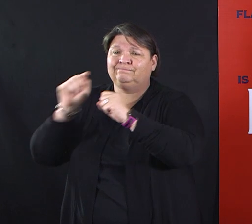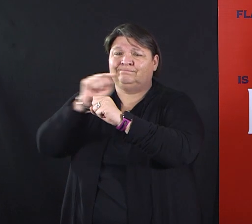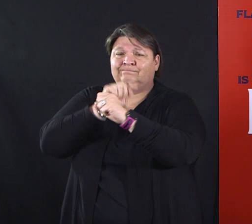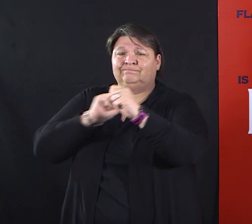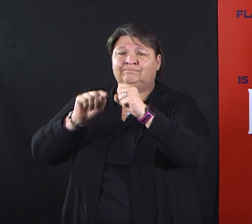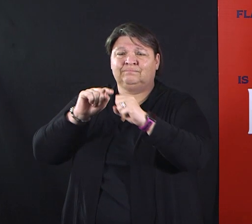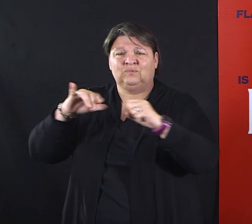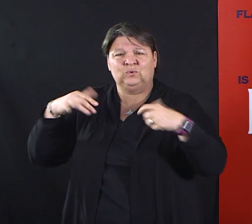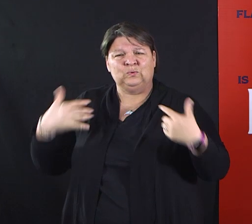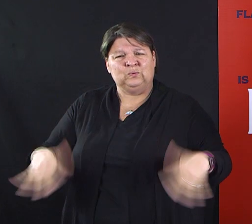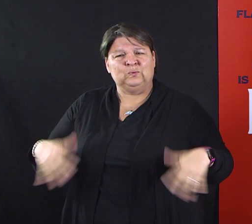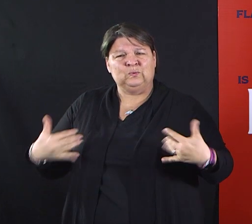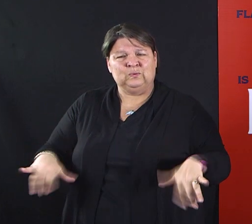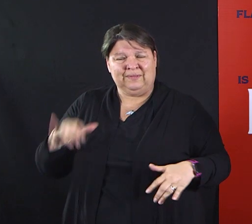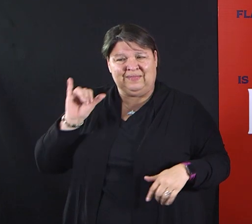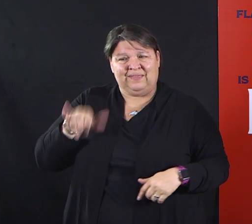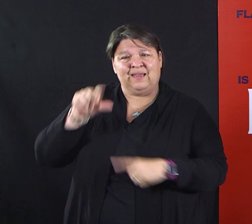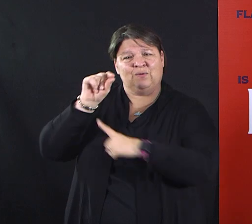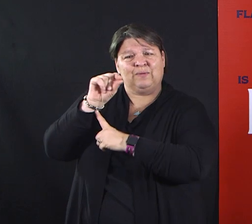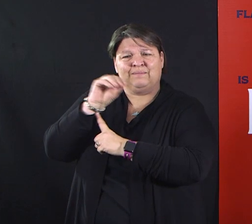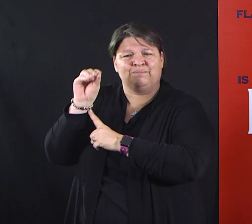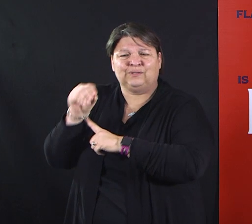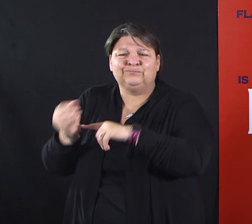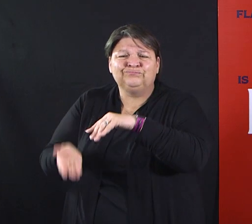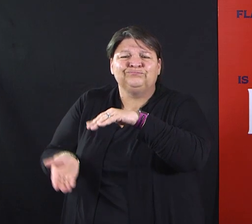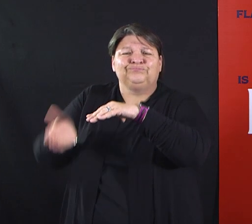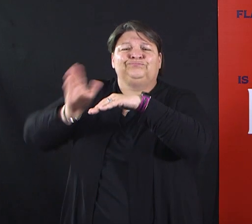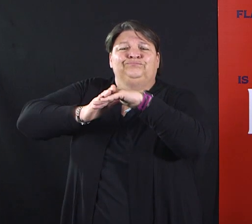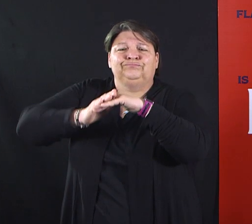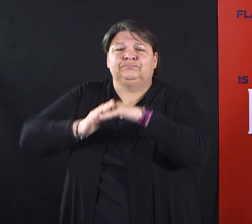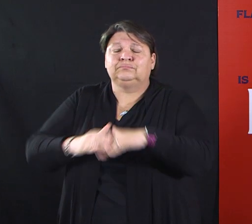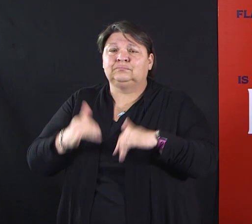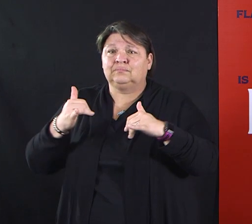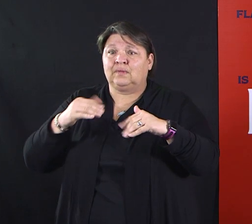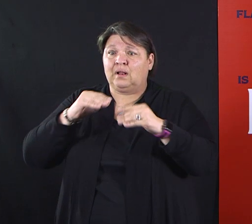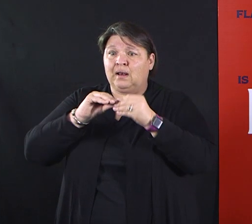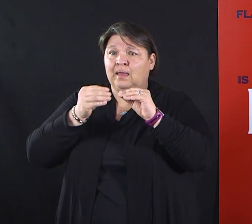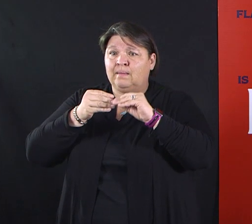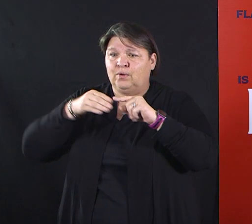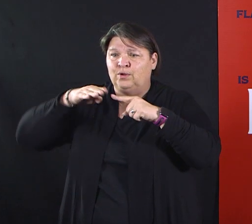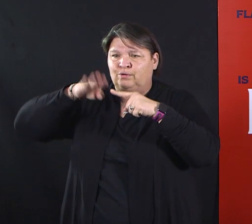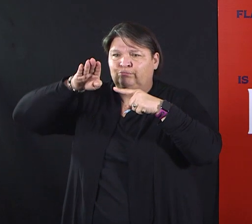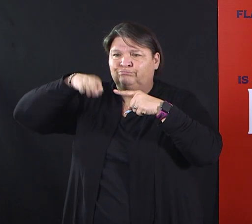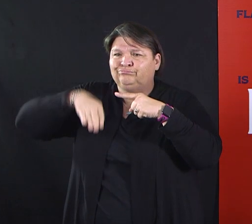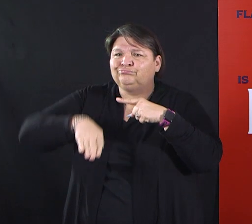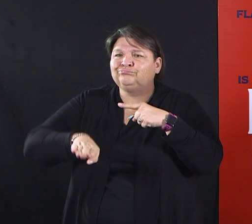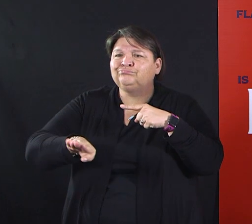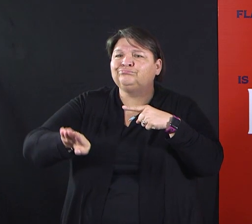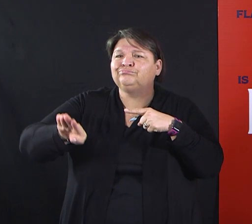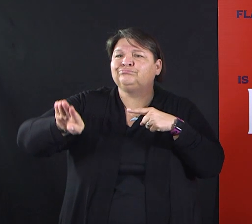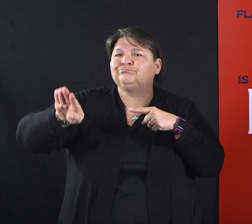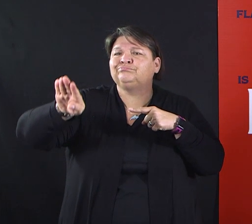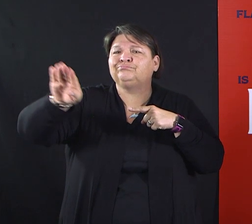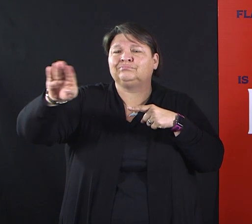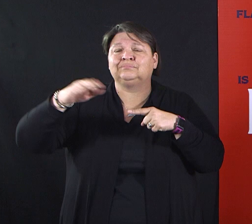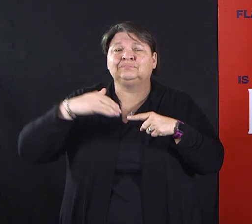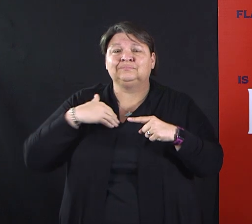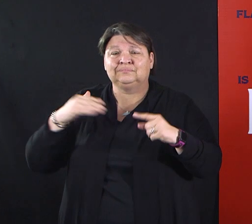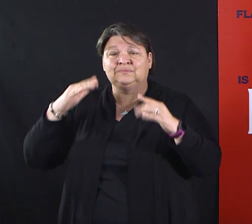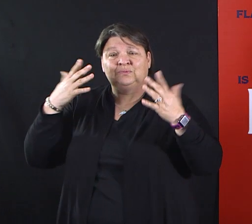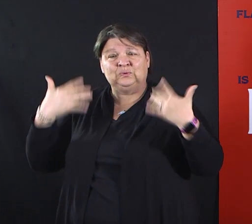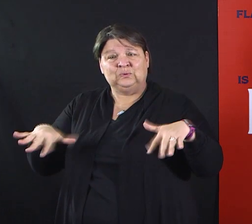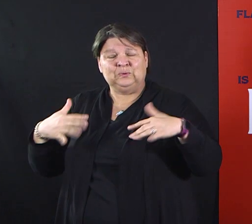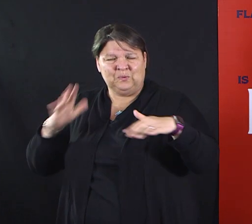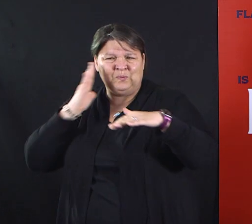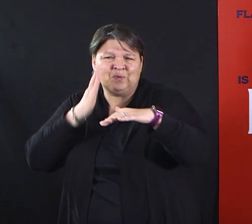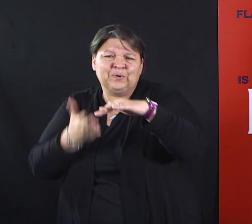each day now. So we're just now starting to see that curve increase, and we expect that by the end of the day, those numbers will be actually higher. It's the real